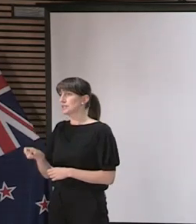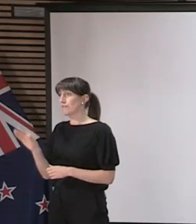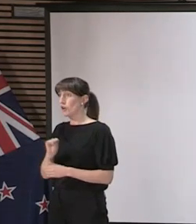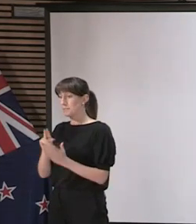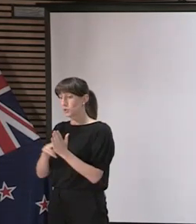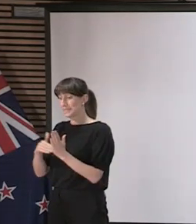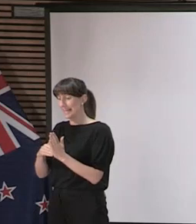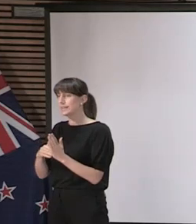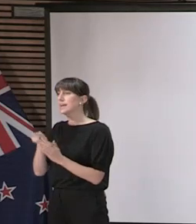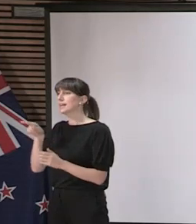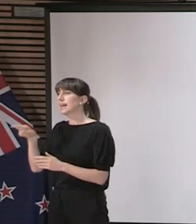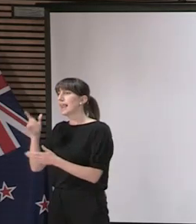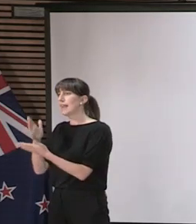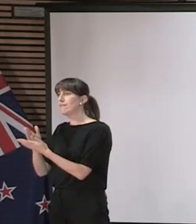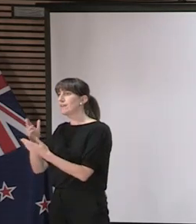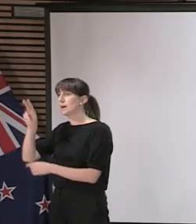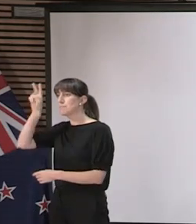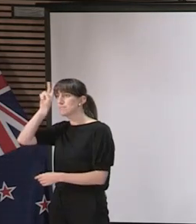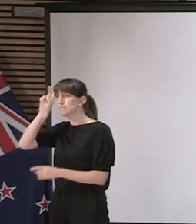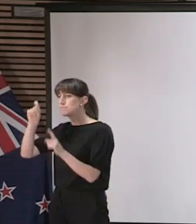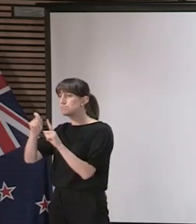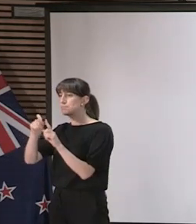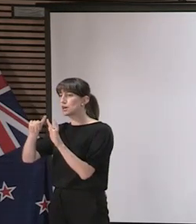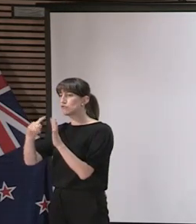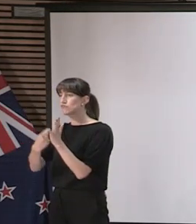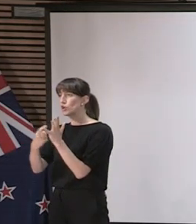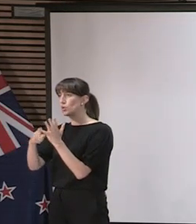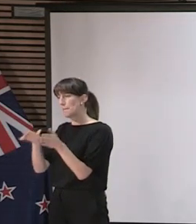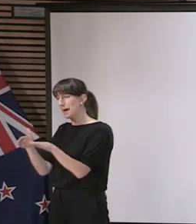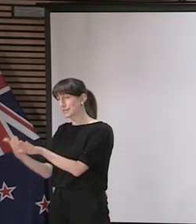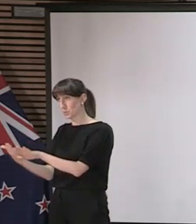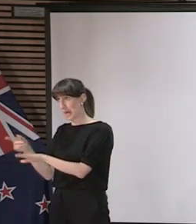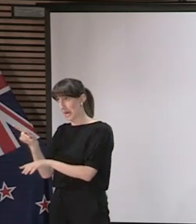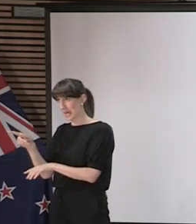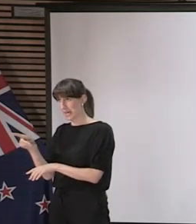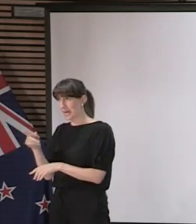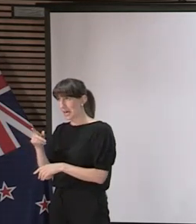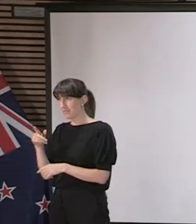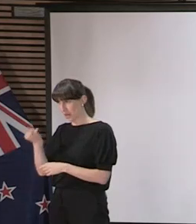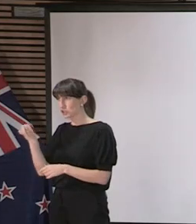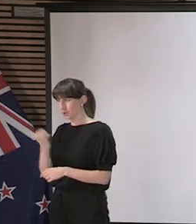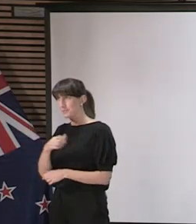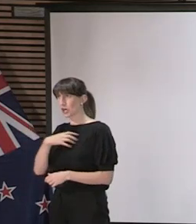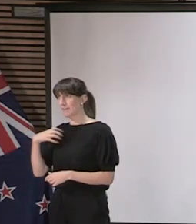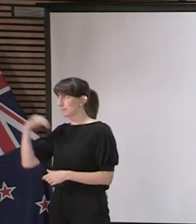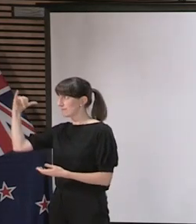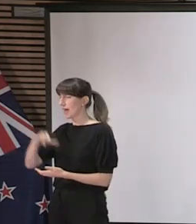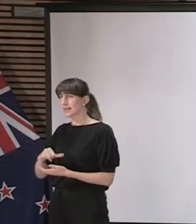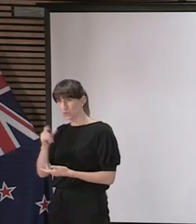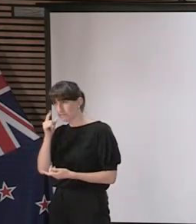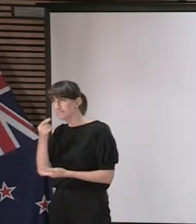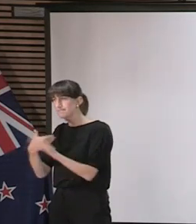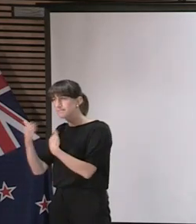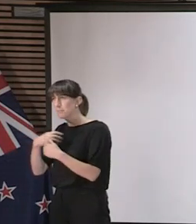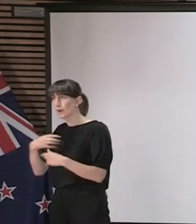Mercy flight? My understanding is that yes, a New Zealander has passed away in Peru. I also